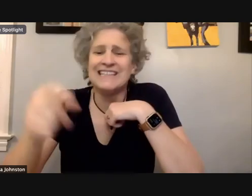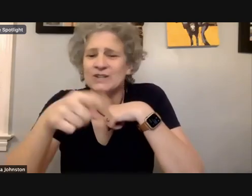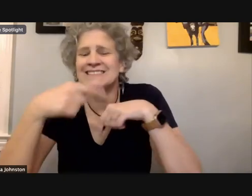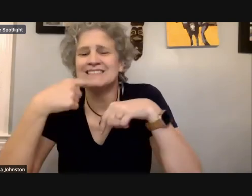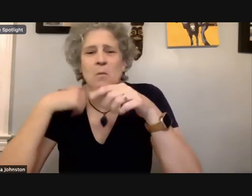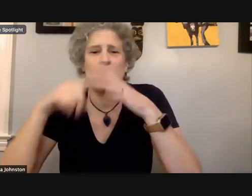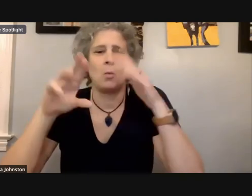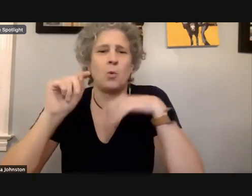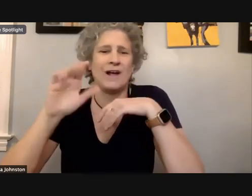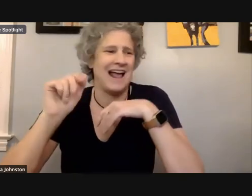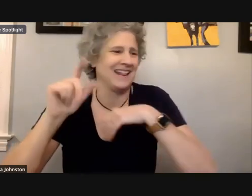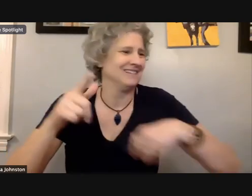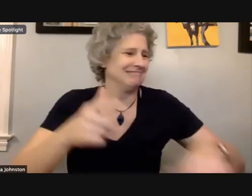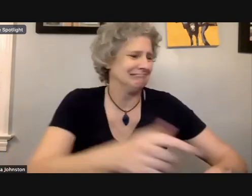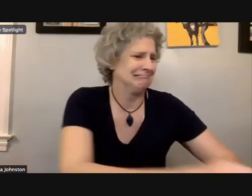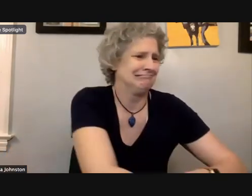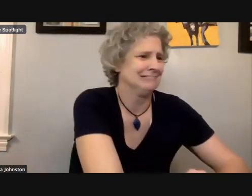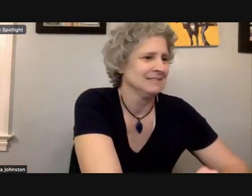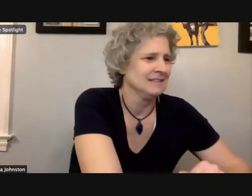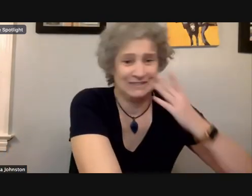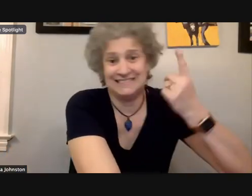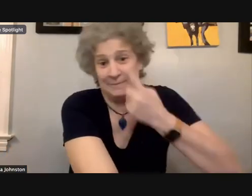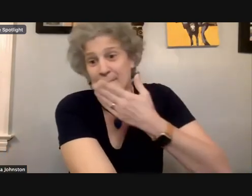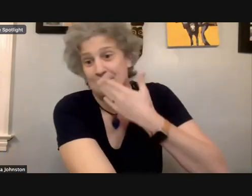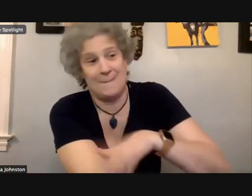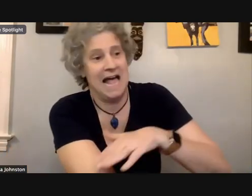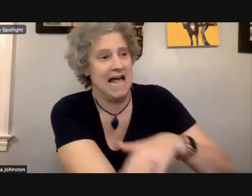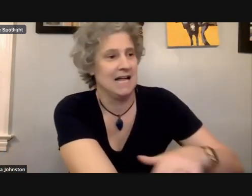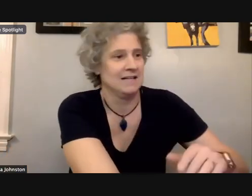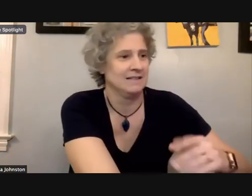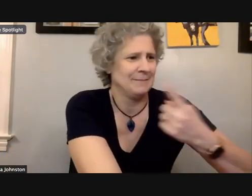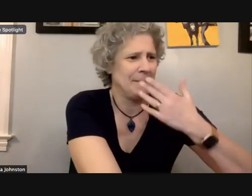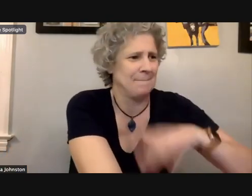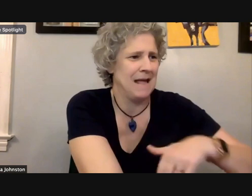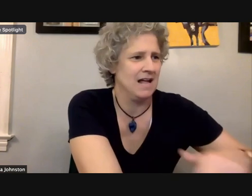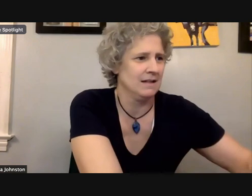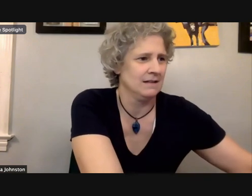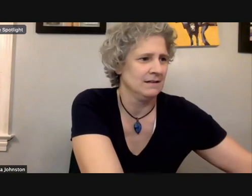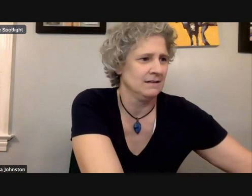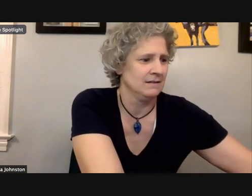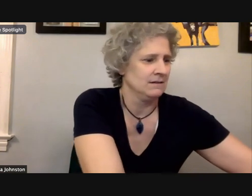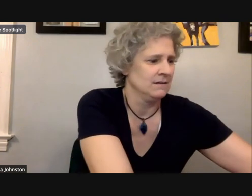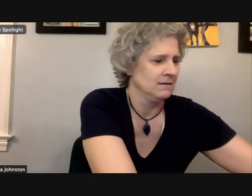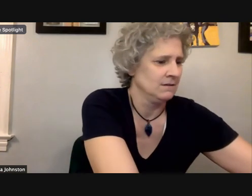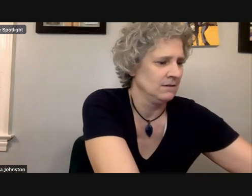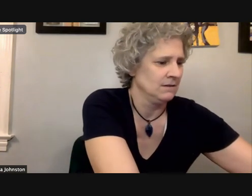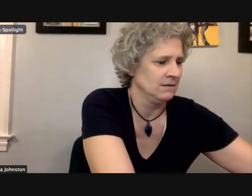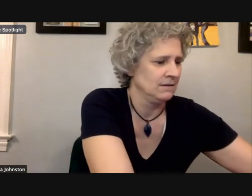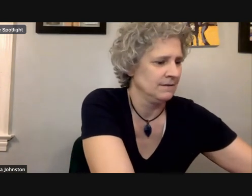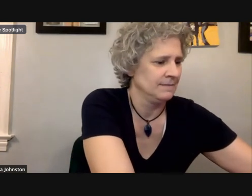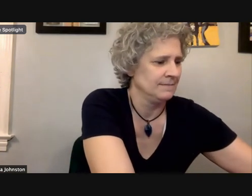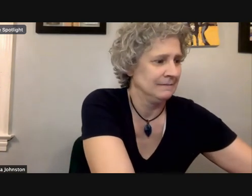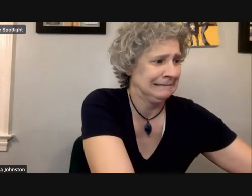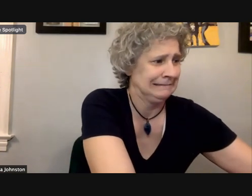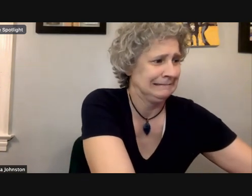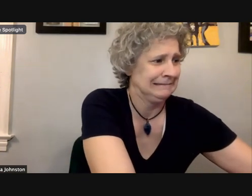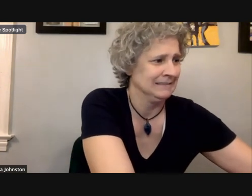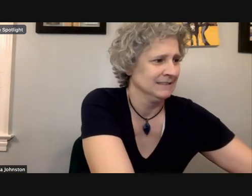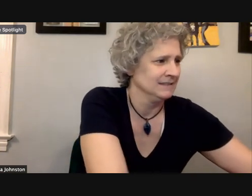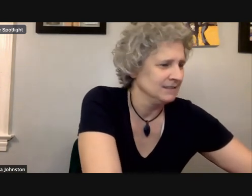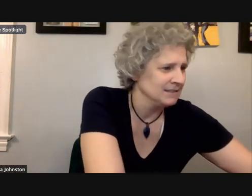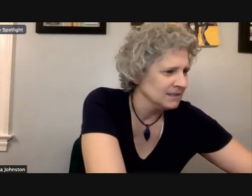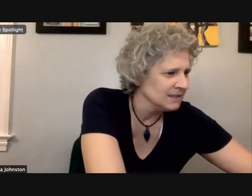Okay, I honestly don't know what that means. Tell me what is a root canal exactly, and then I can show you how to sign it. But I know it's something bad.